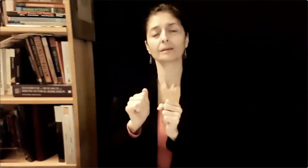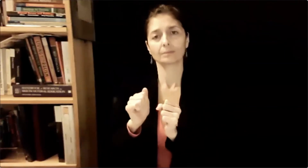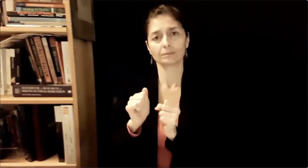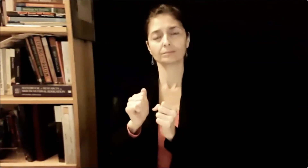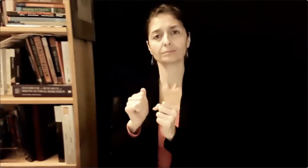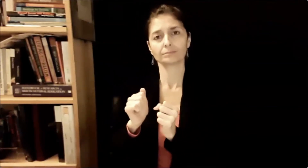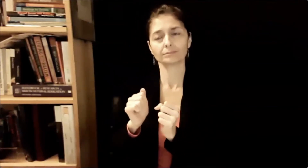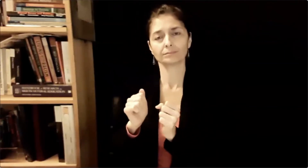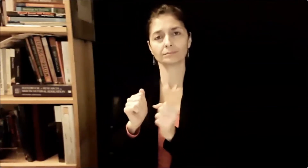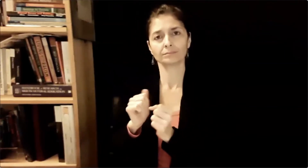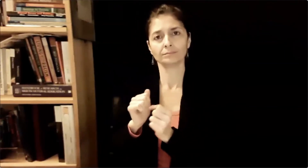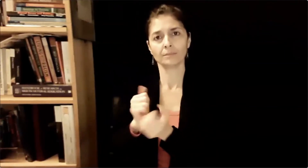can